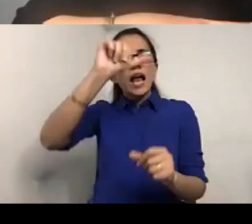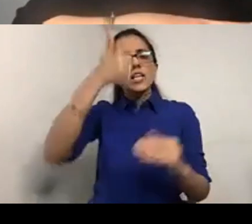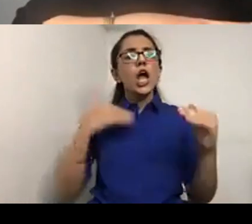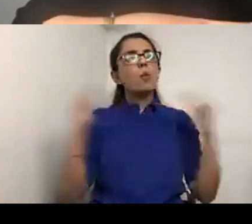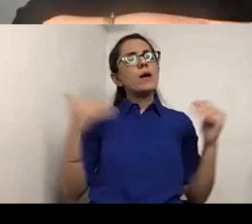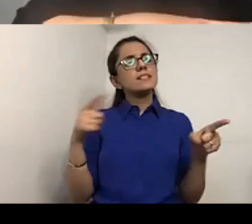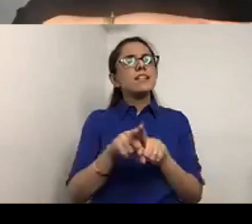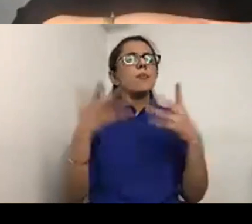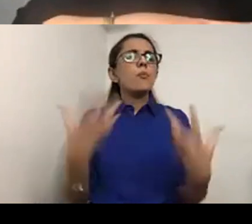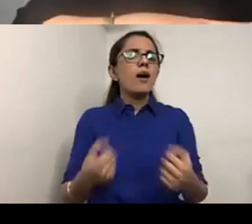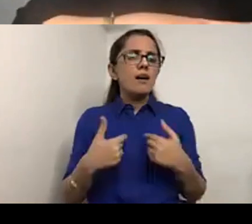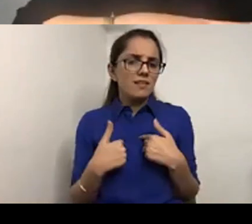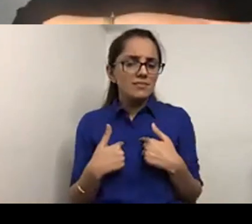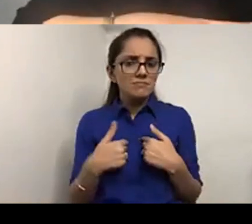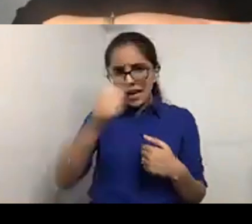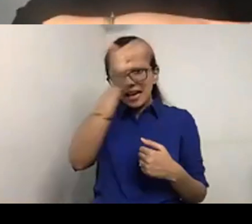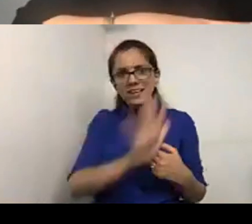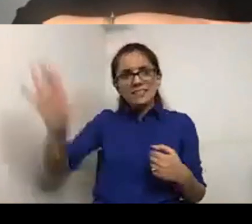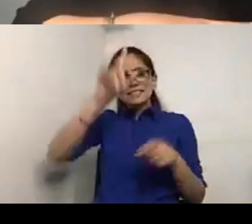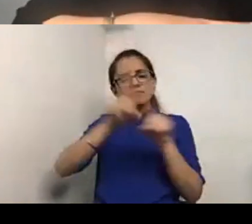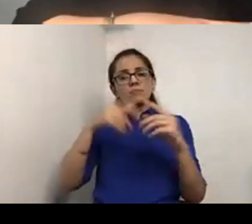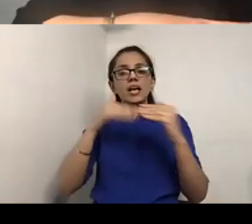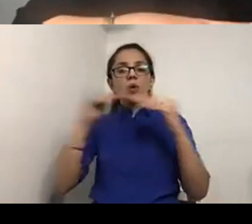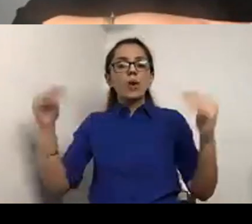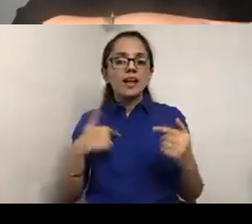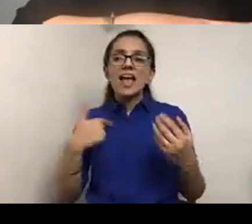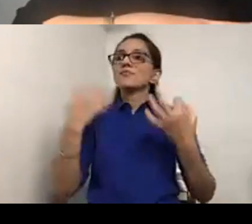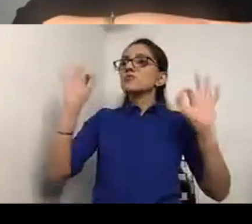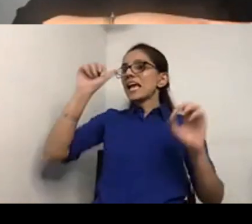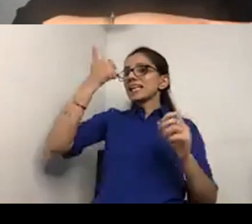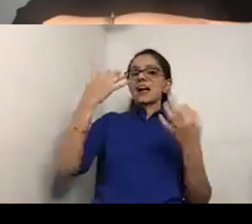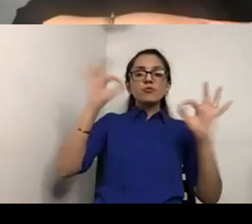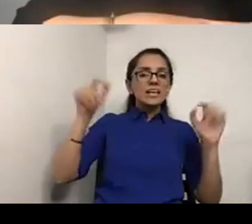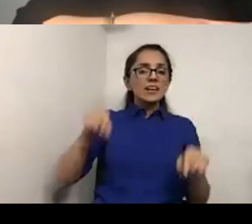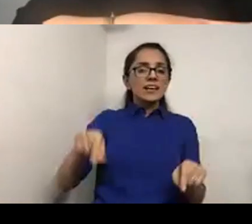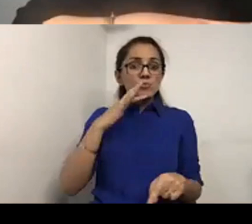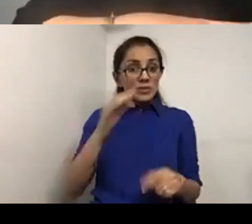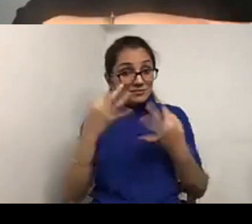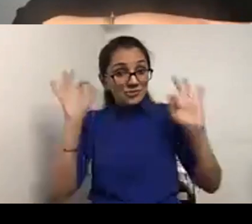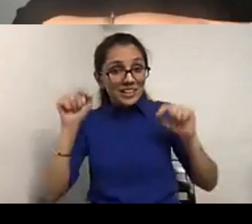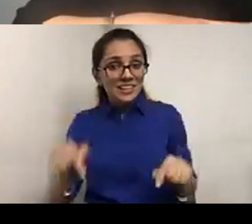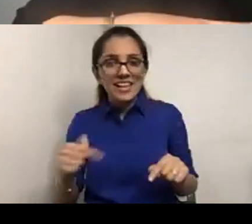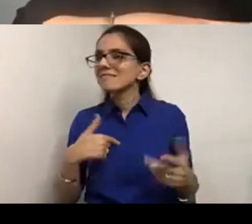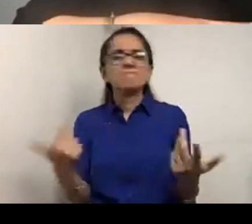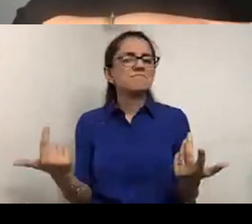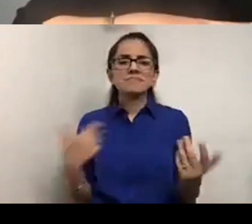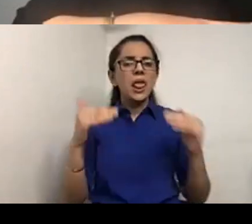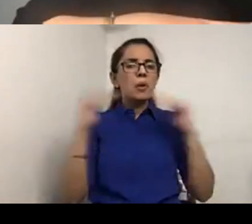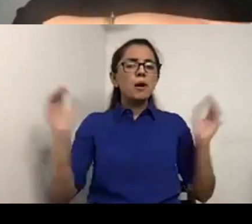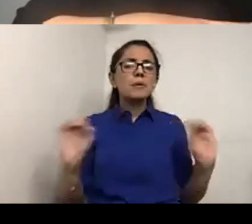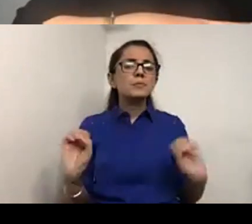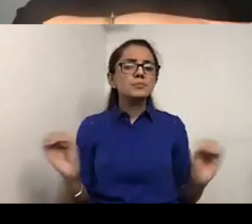anybody else is, in the country. So, we keep saying that we are a free country, but we won't be